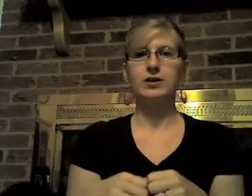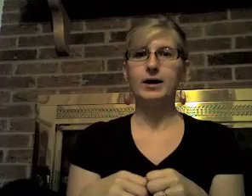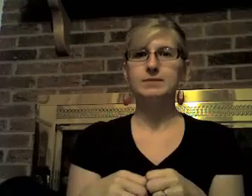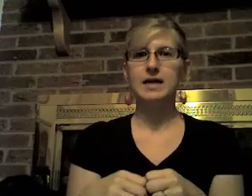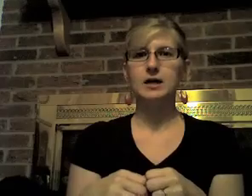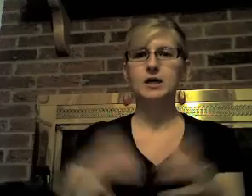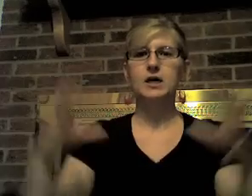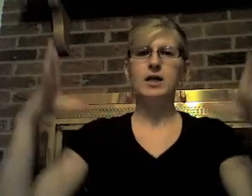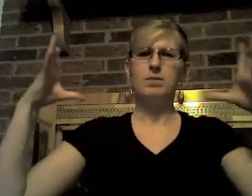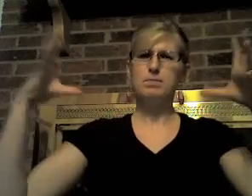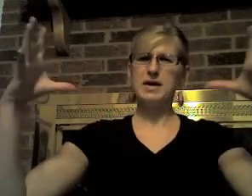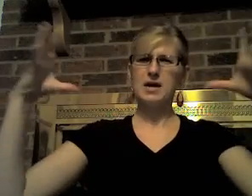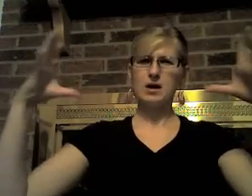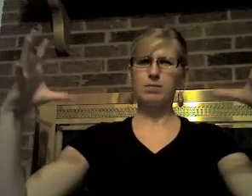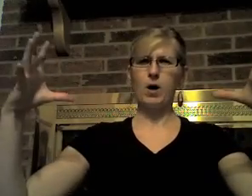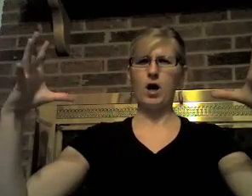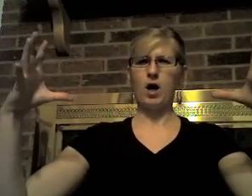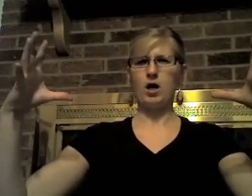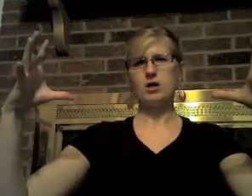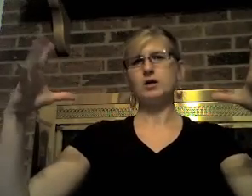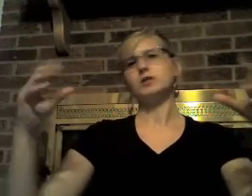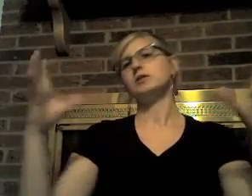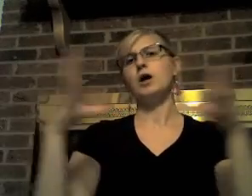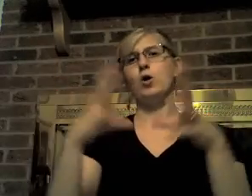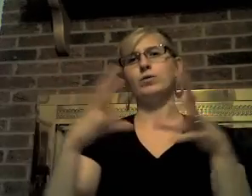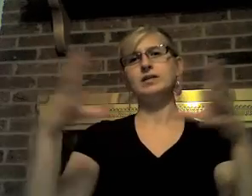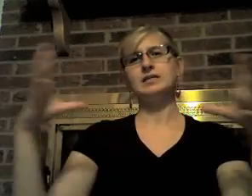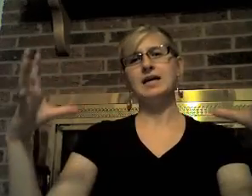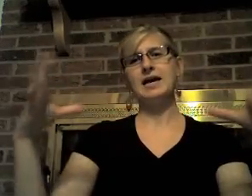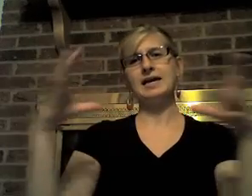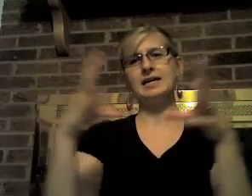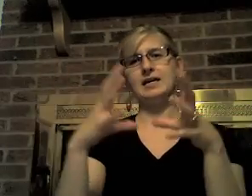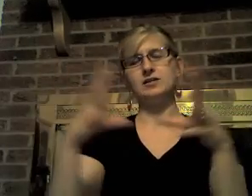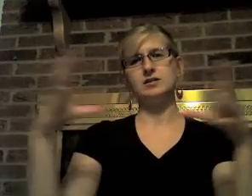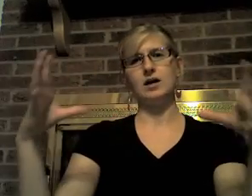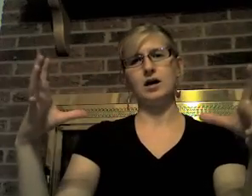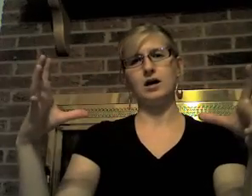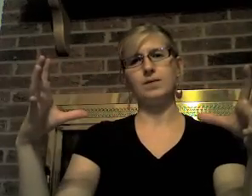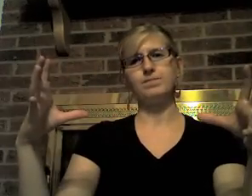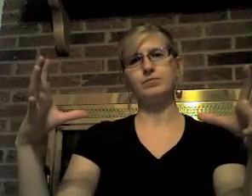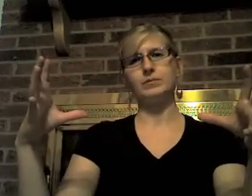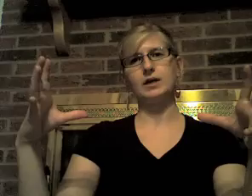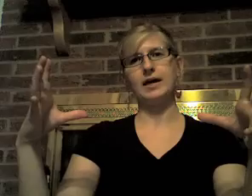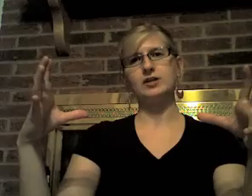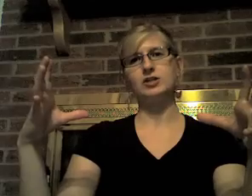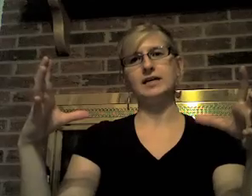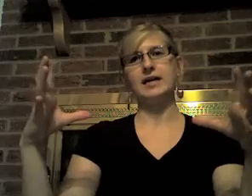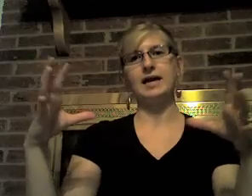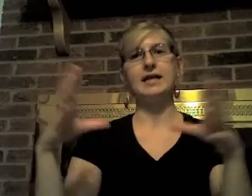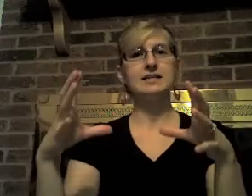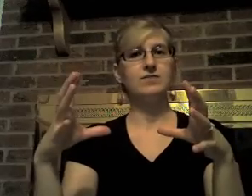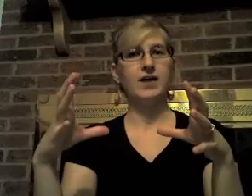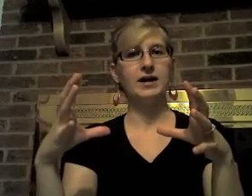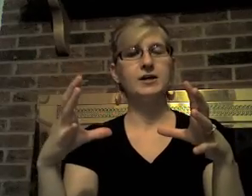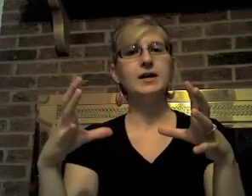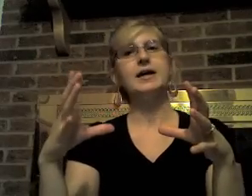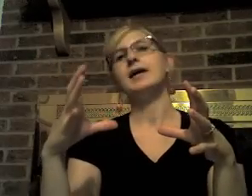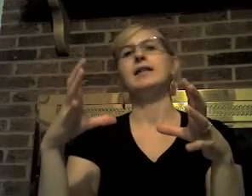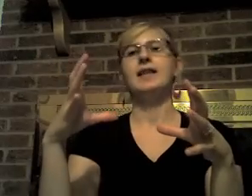crab soccer? Big ball. So this sign is actually a classifier in